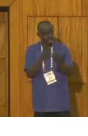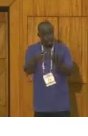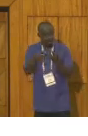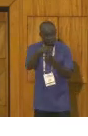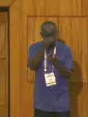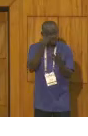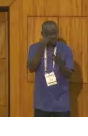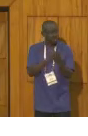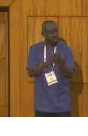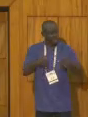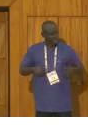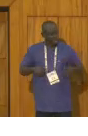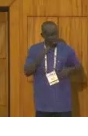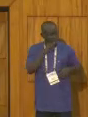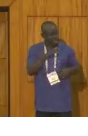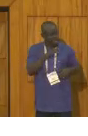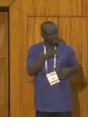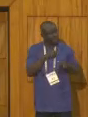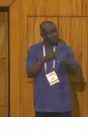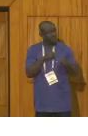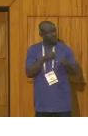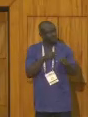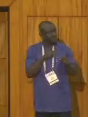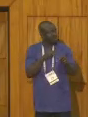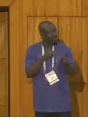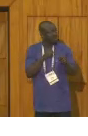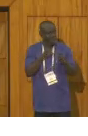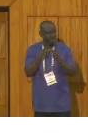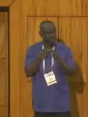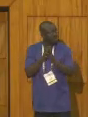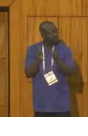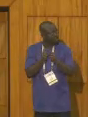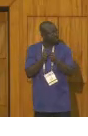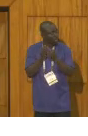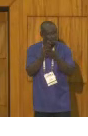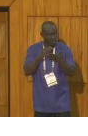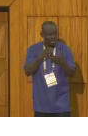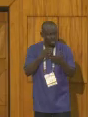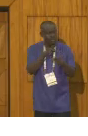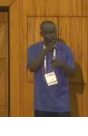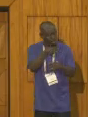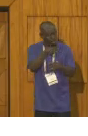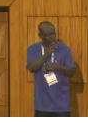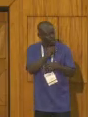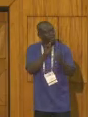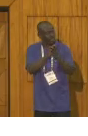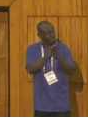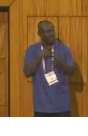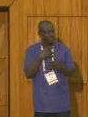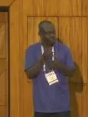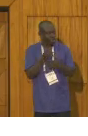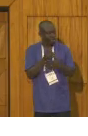our adolescent girls and young women, followed by the key populations, they opted for PrEP as the option that they would take